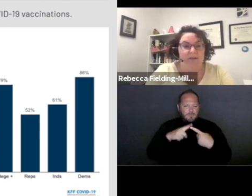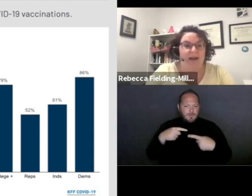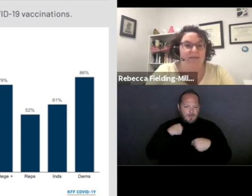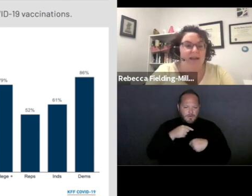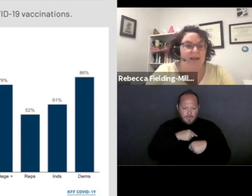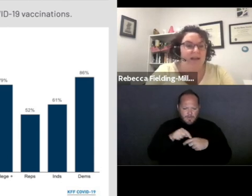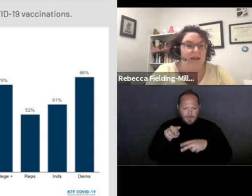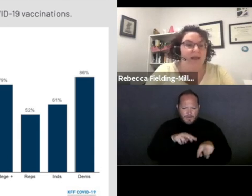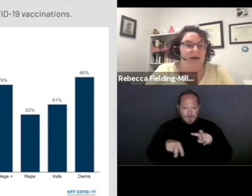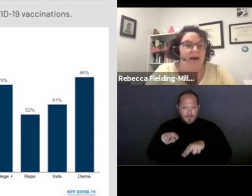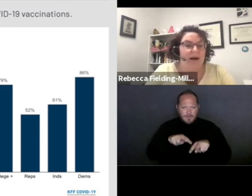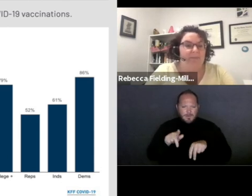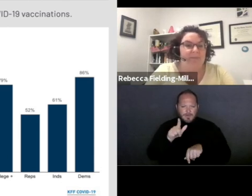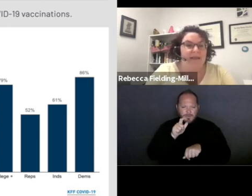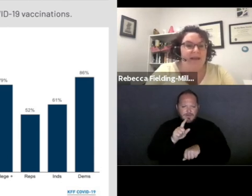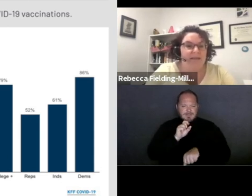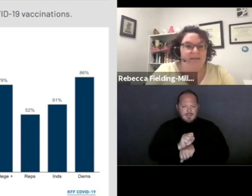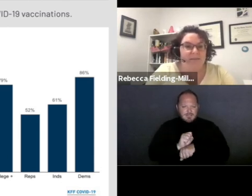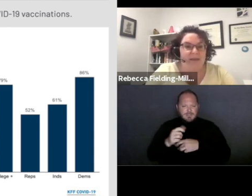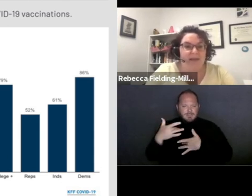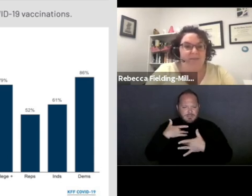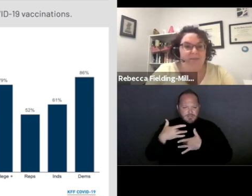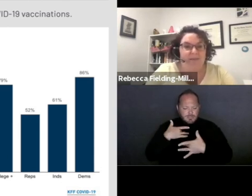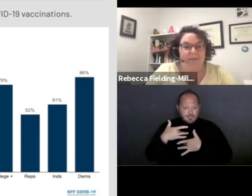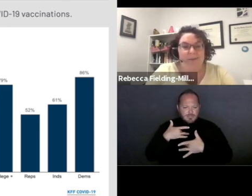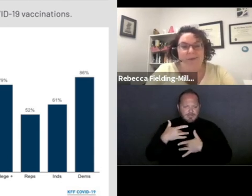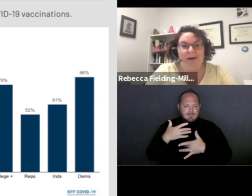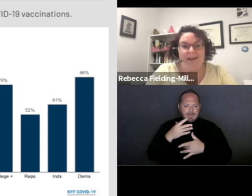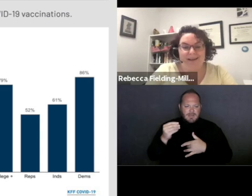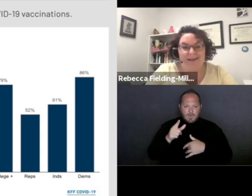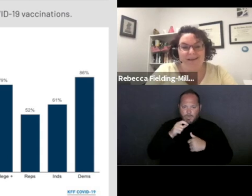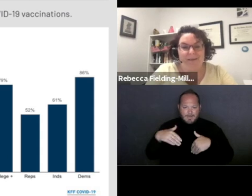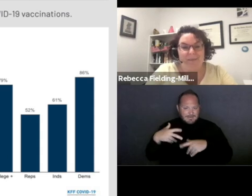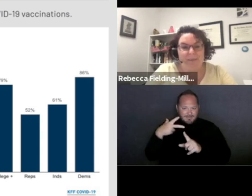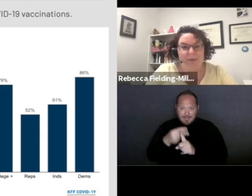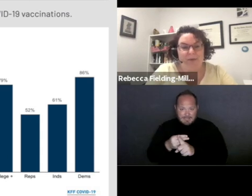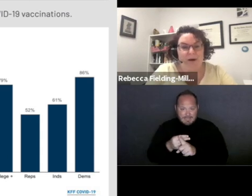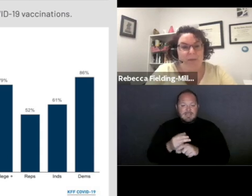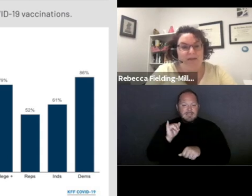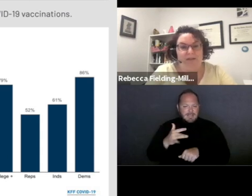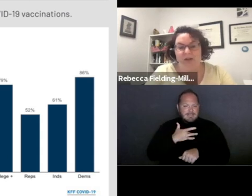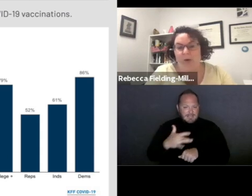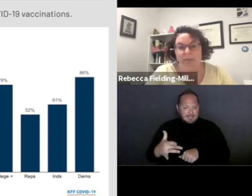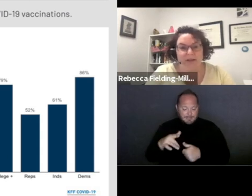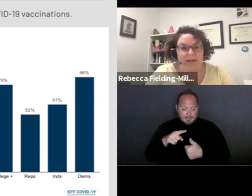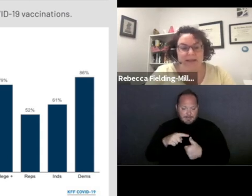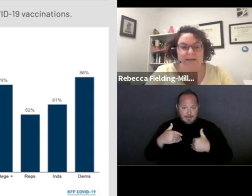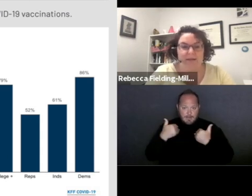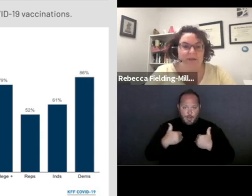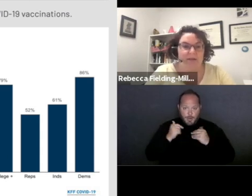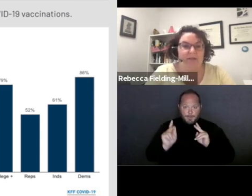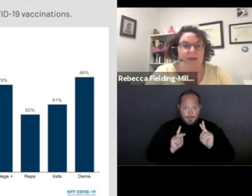or who isn't vaccinated, it tends to be people who are younger, people who are potentially more